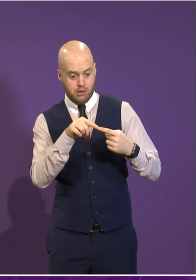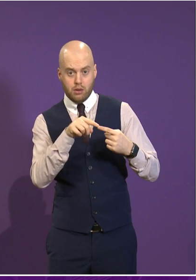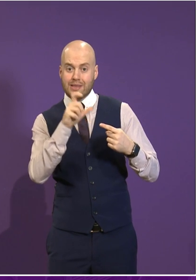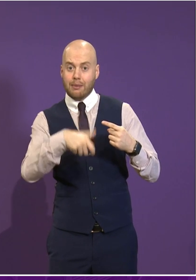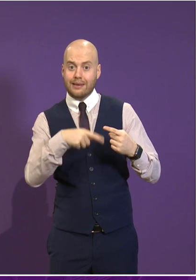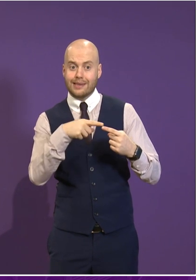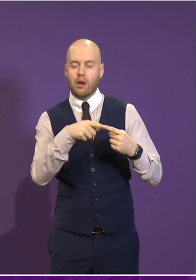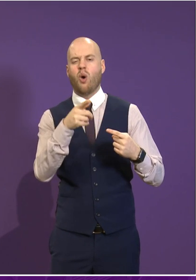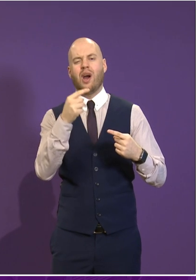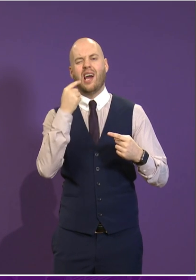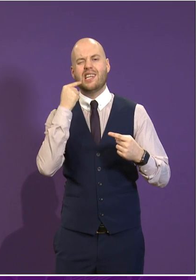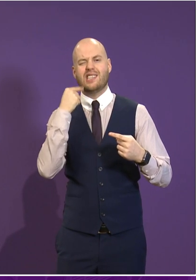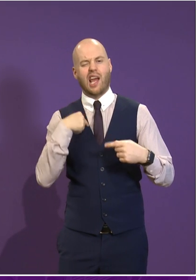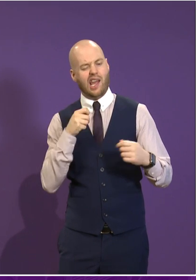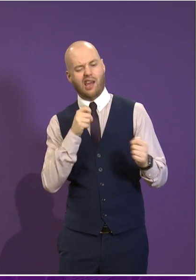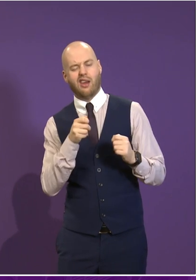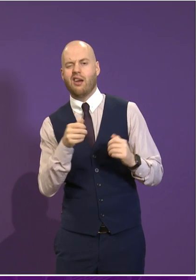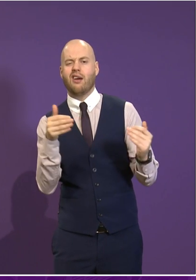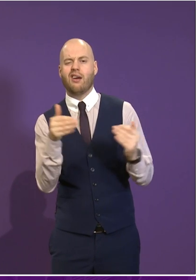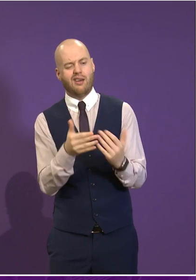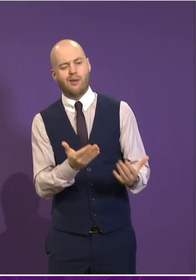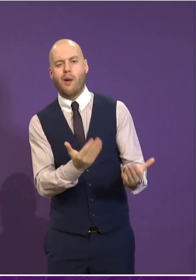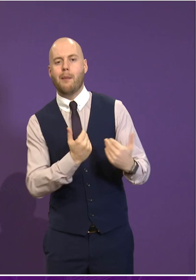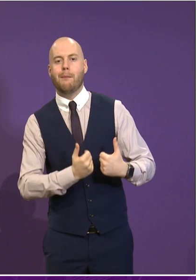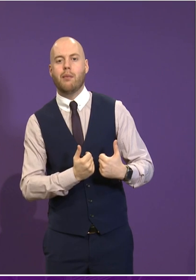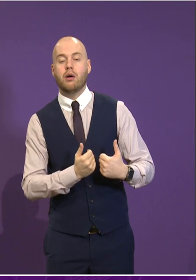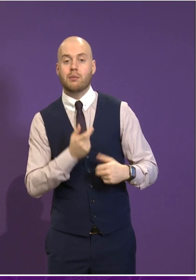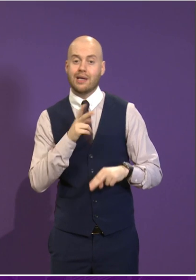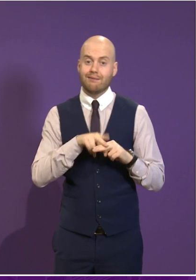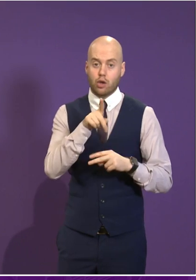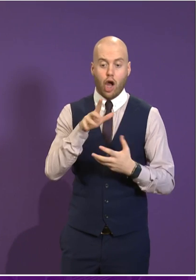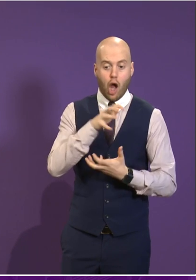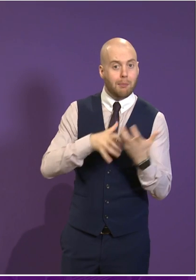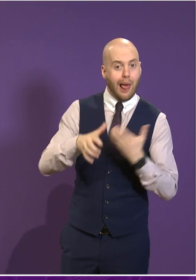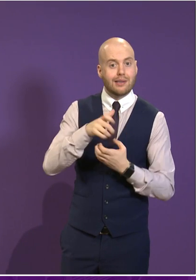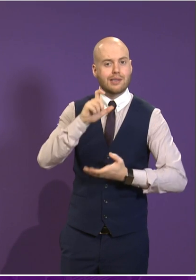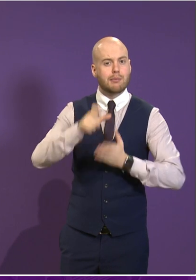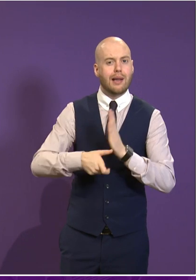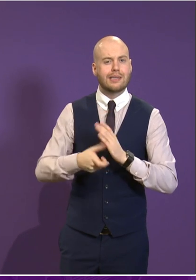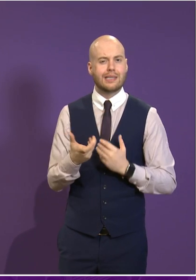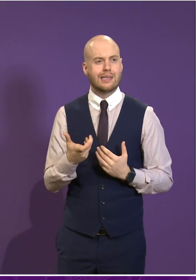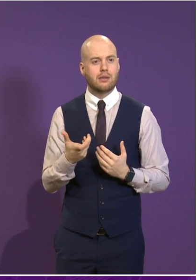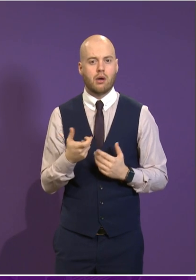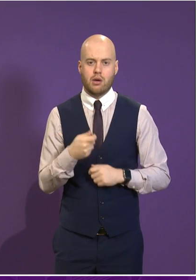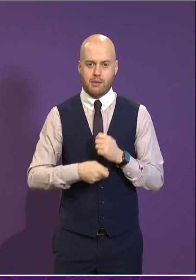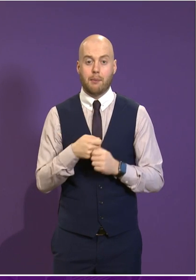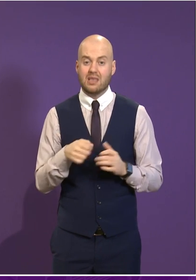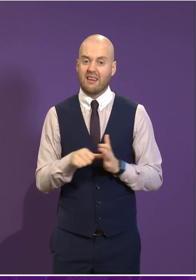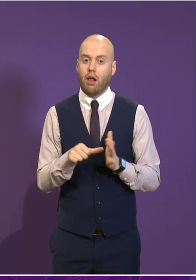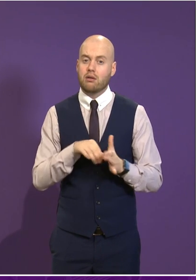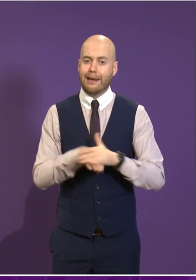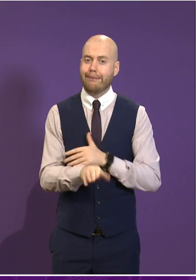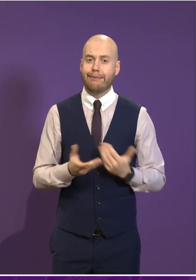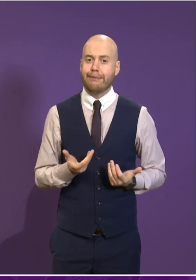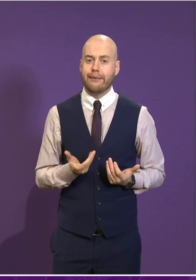it's reasonably easy, comparatively, to get in, where if you have a more complex disability, it's really quite difficult to get